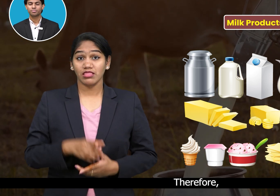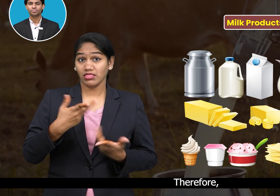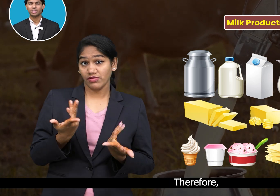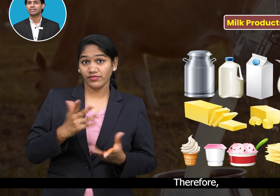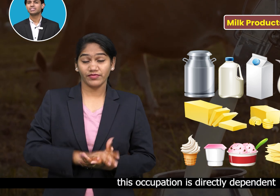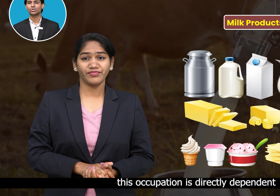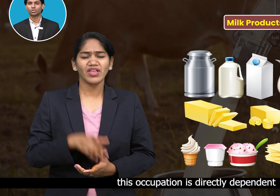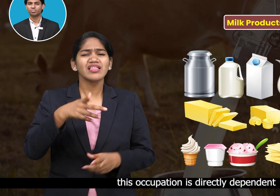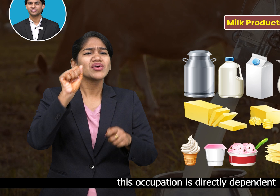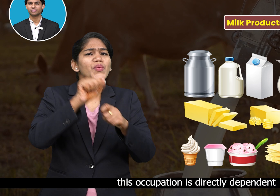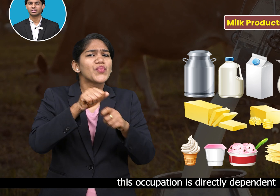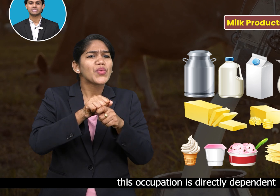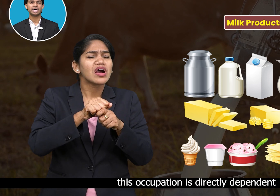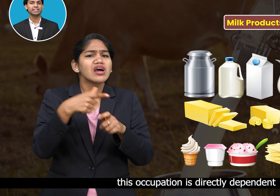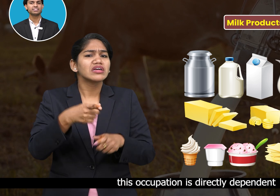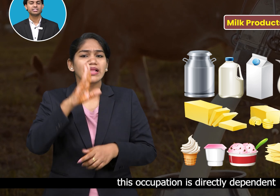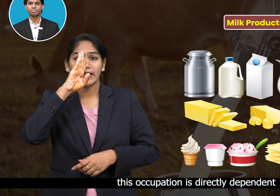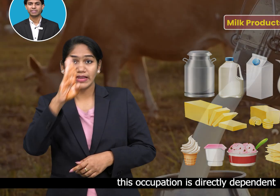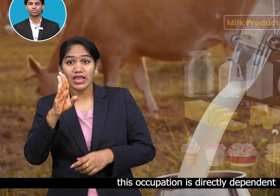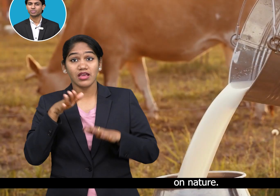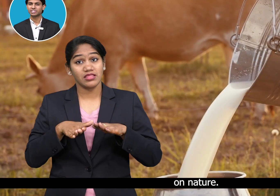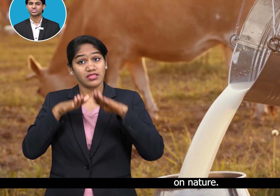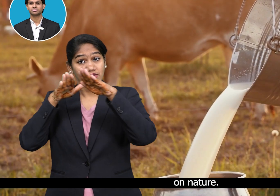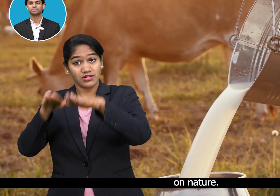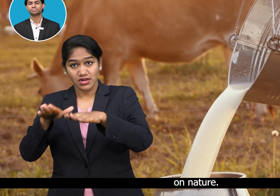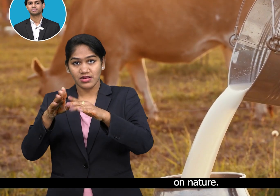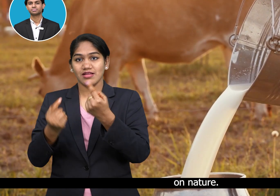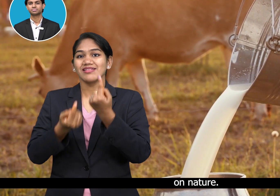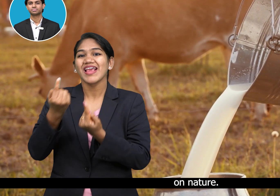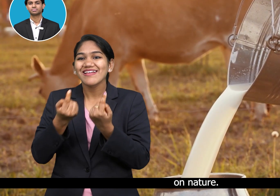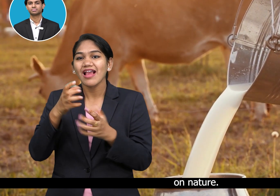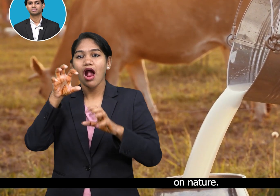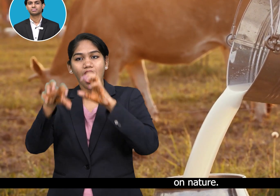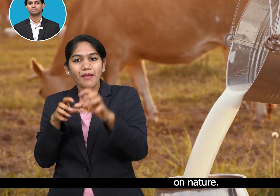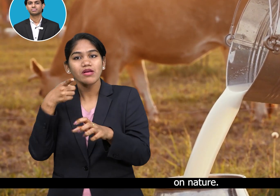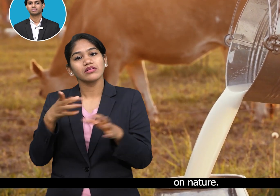Therefore, this occupation is directly dependent on nature.